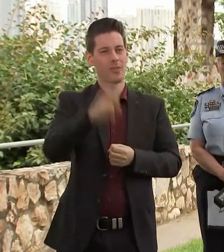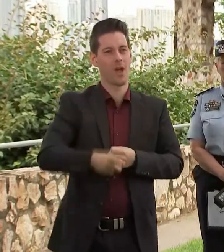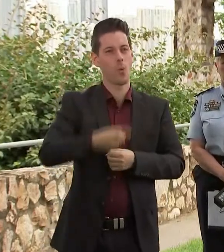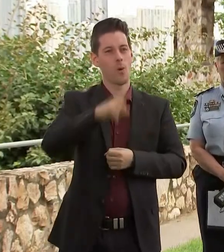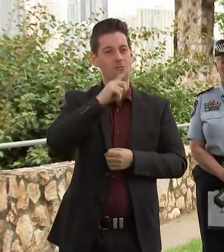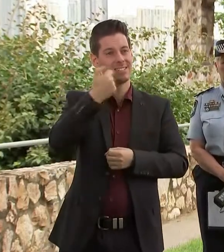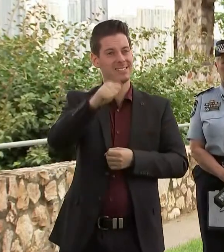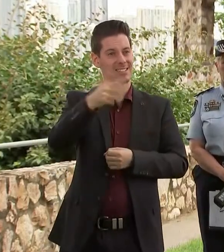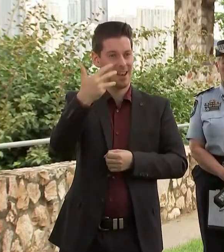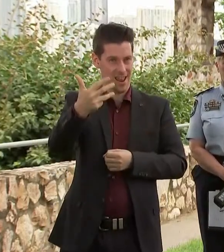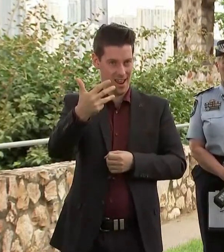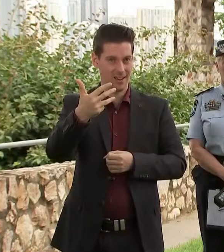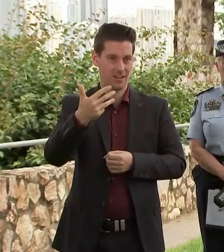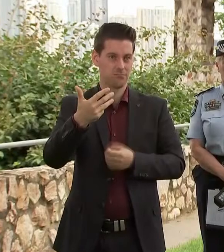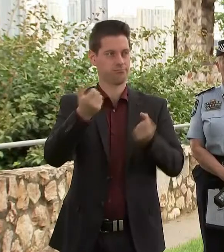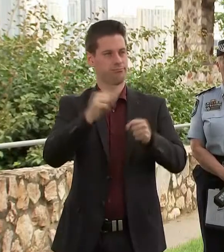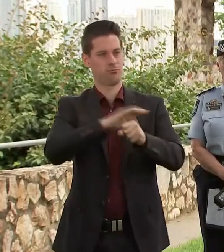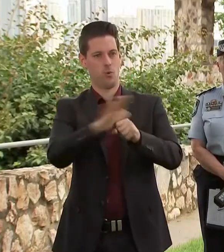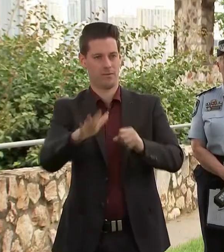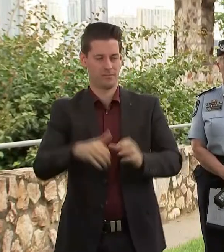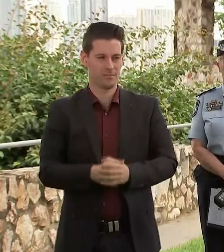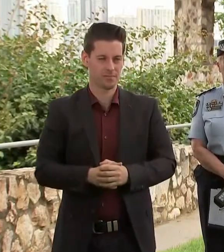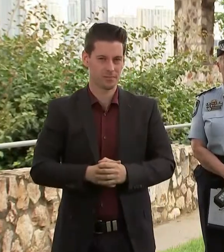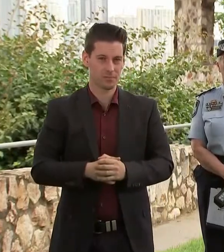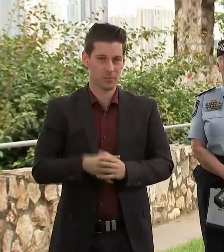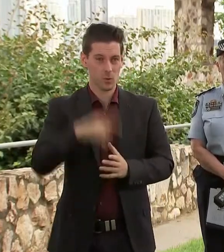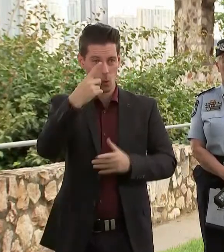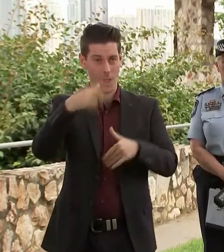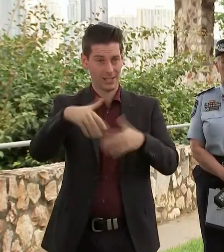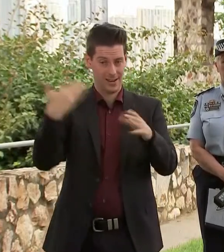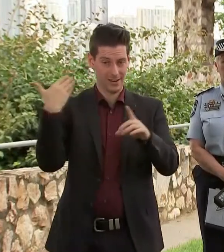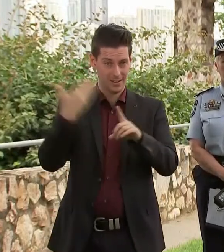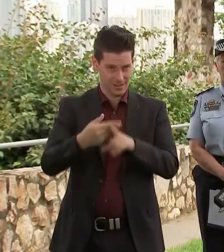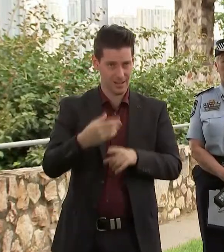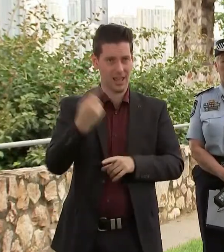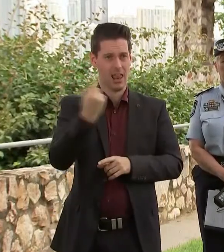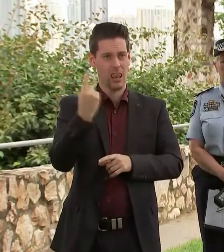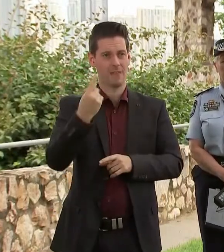2,169. Over the past 24 hours, we've had